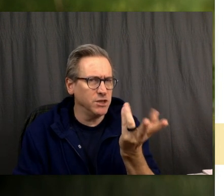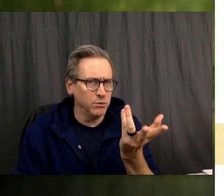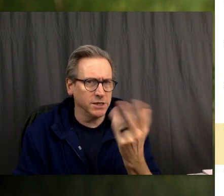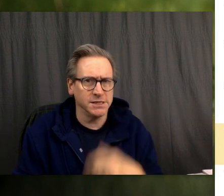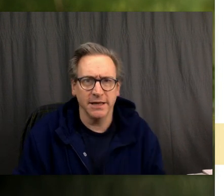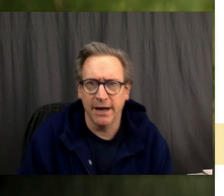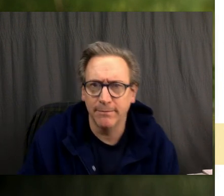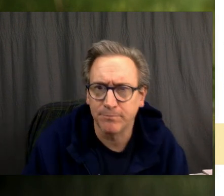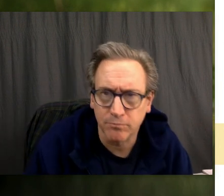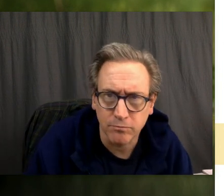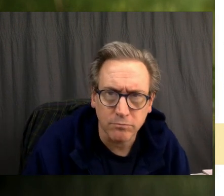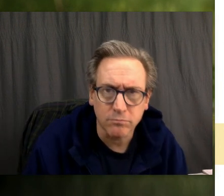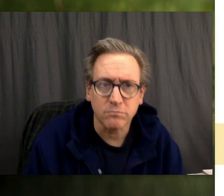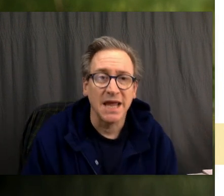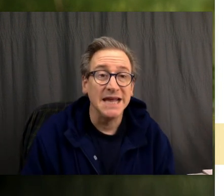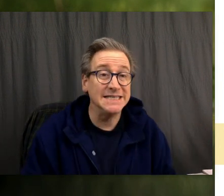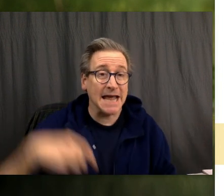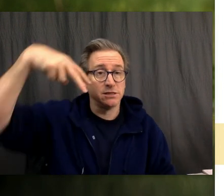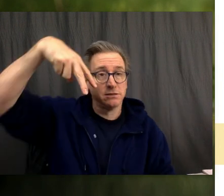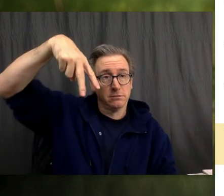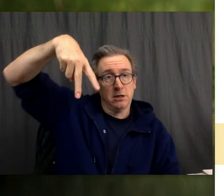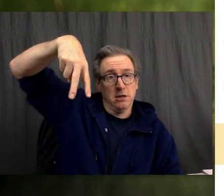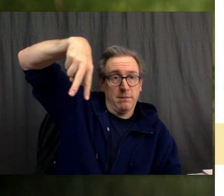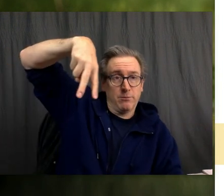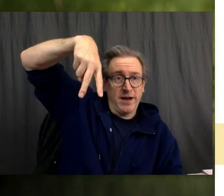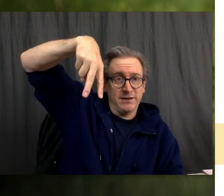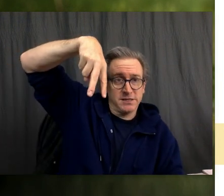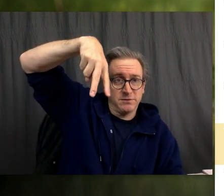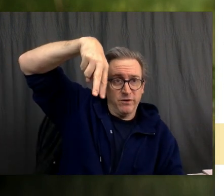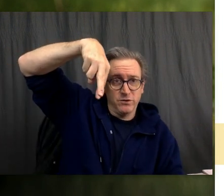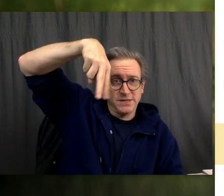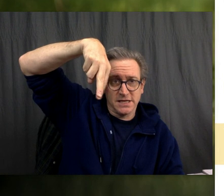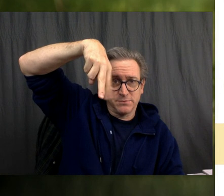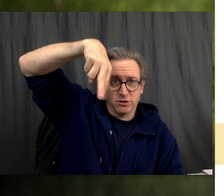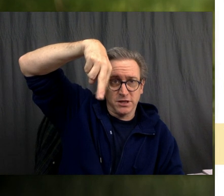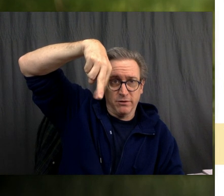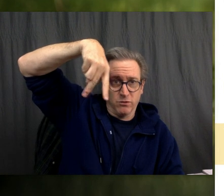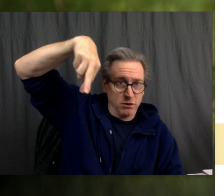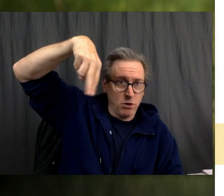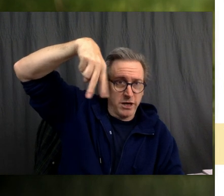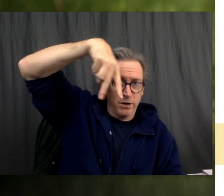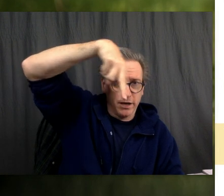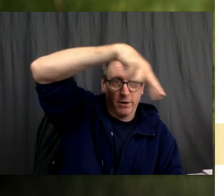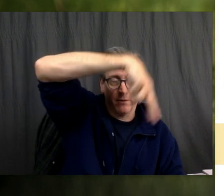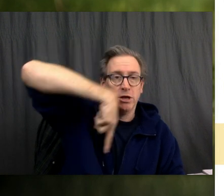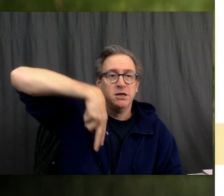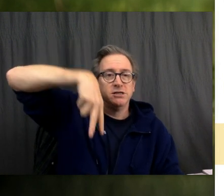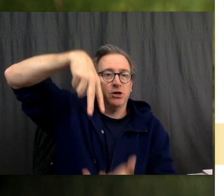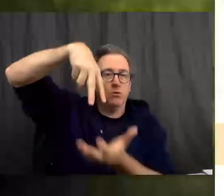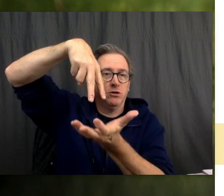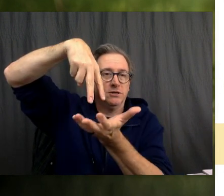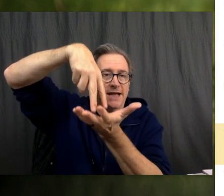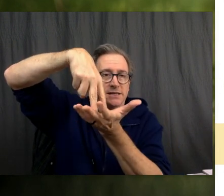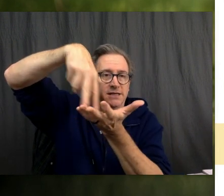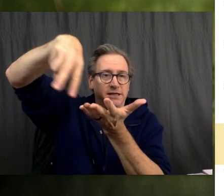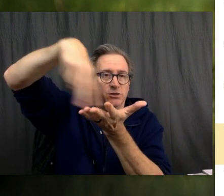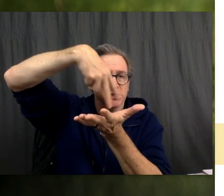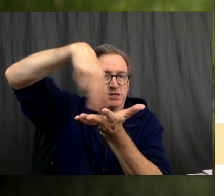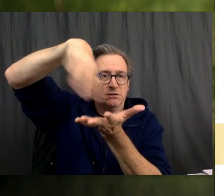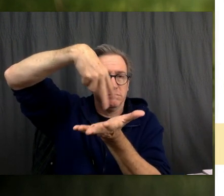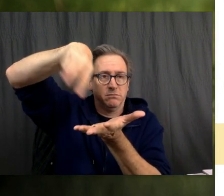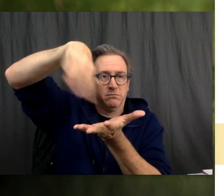ways that you can sign that. Dance. Remember we've used this as person before. Walking, walking, walking. So dance